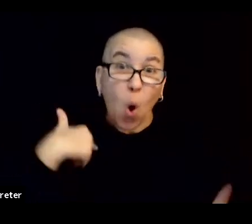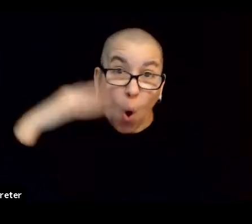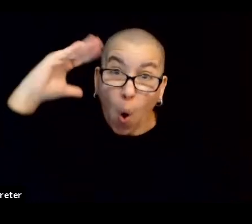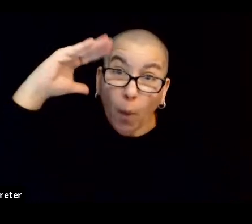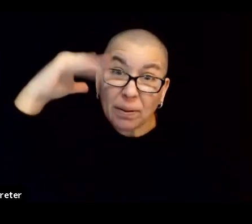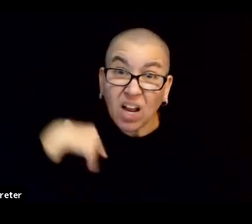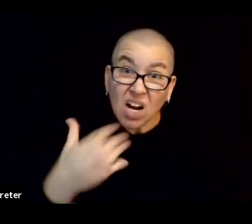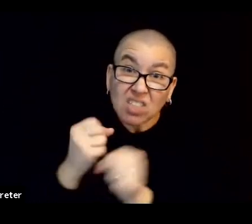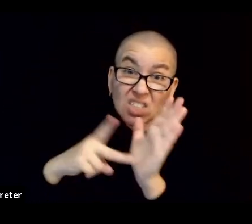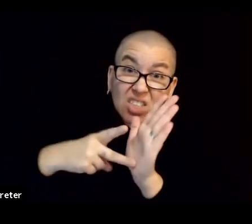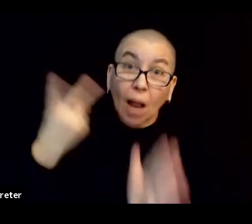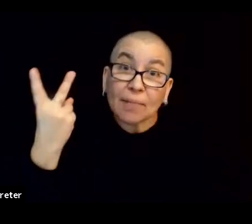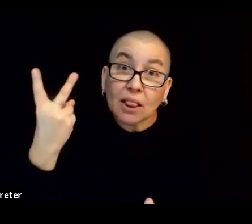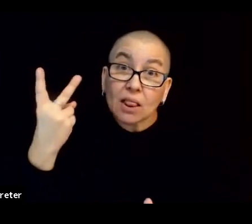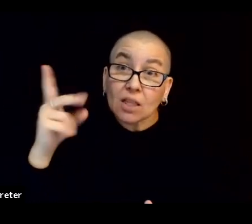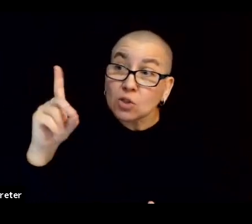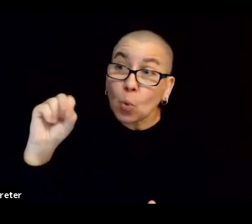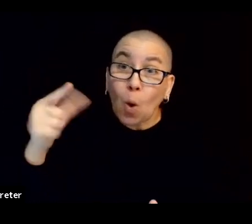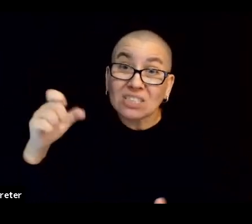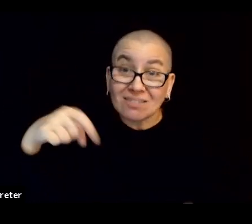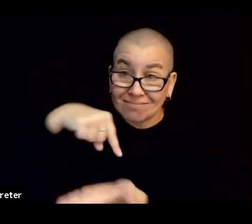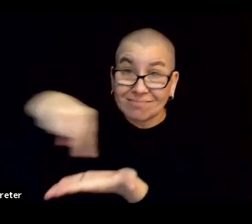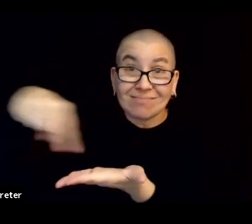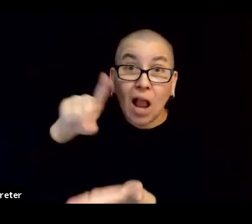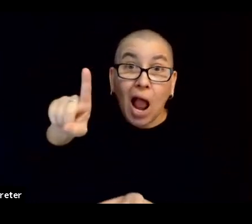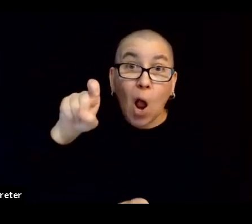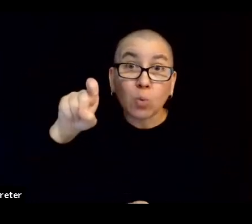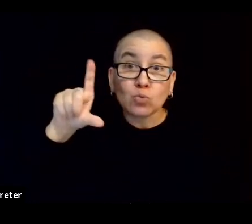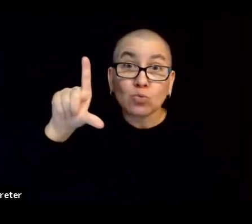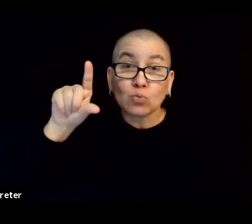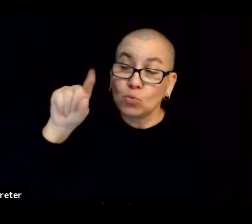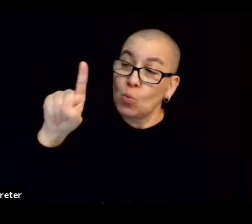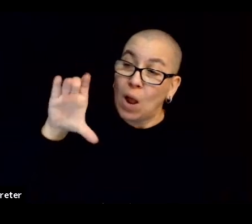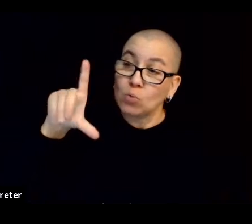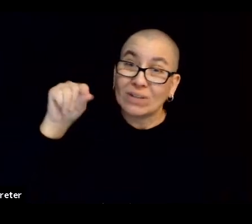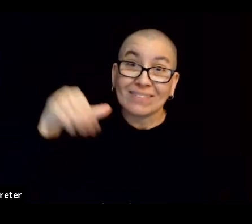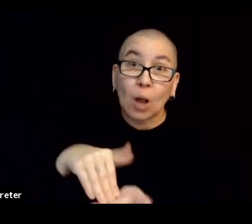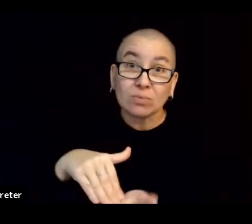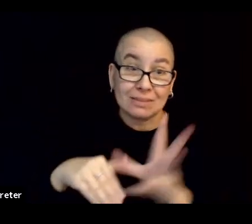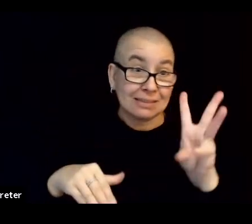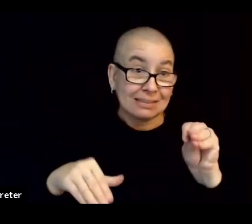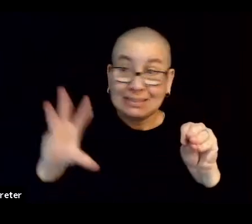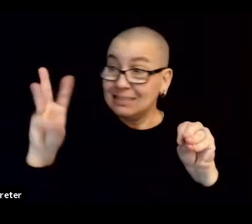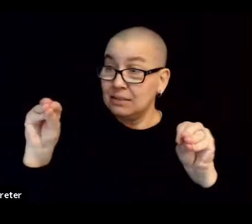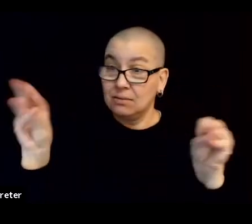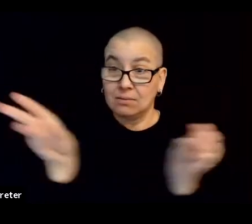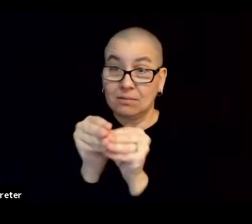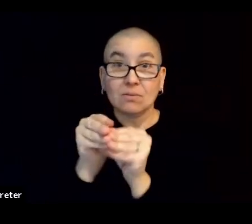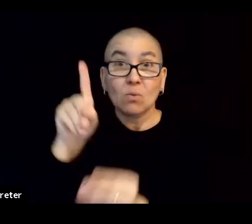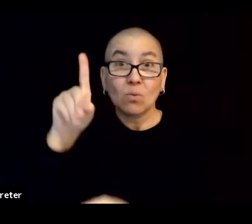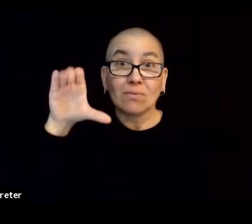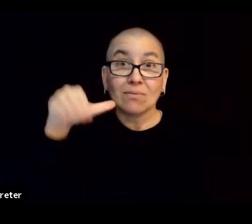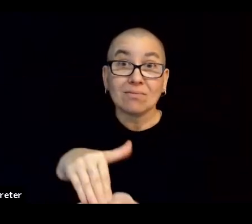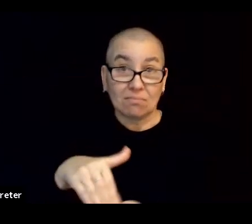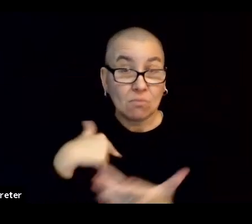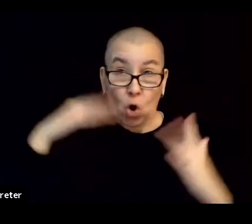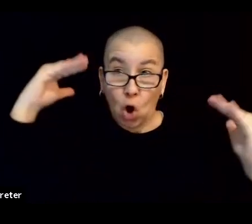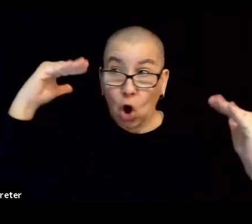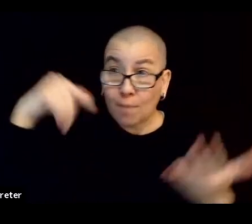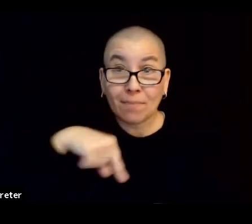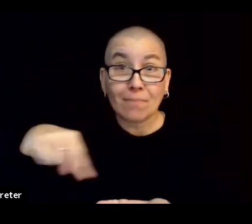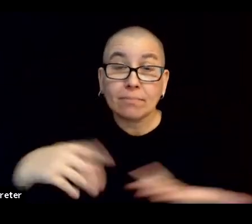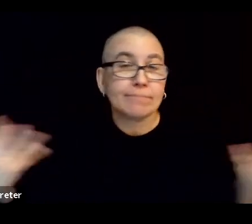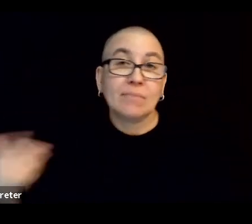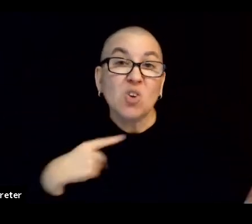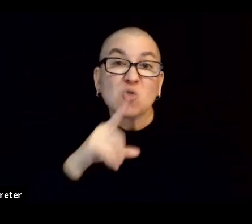120,000. I think we're talking at that type of scale, but I don't have any idea at this point, and no one is putting that out. And just to be